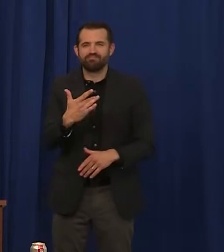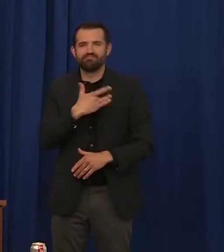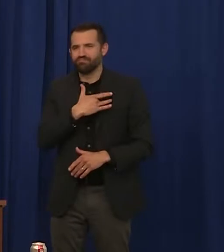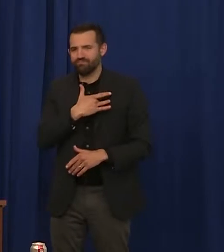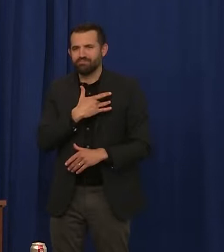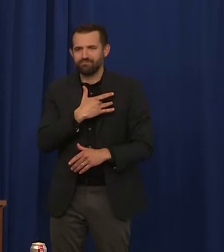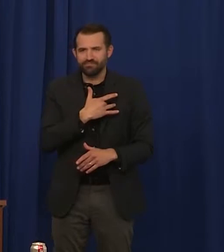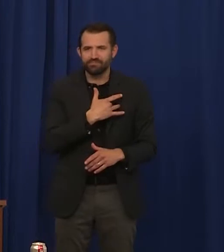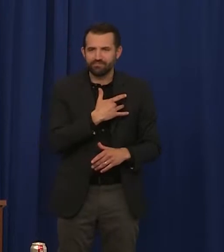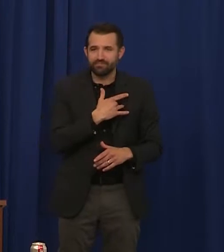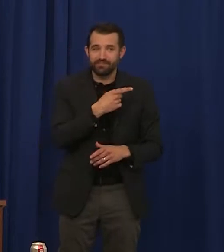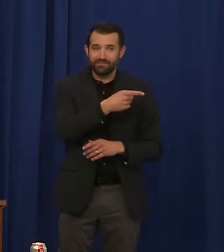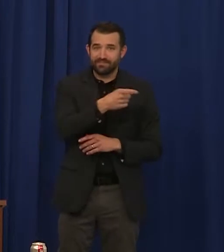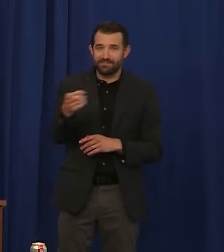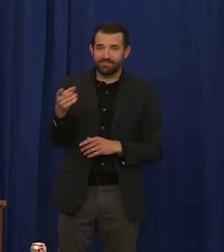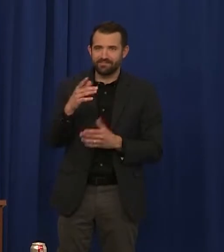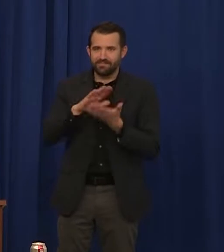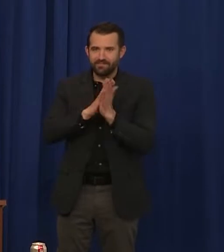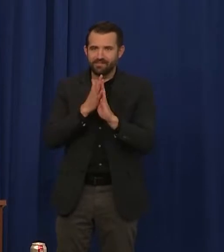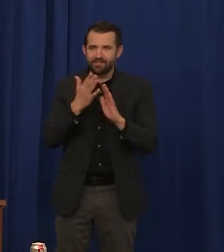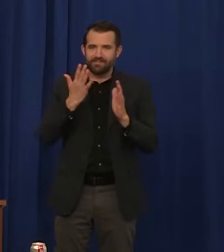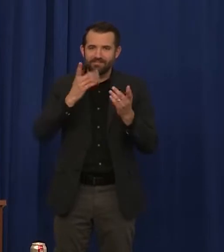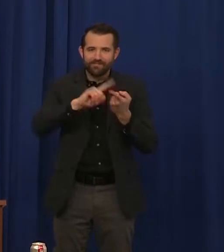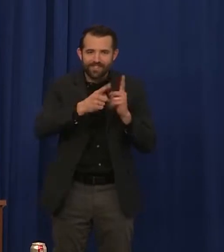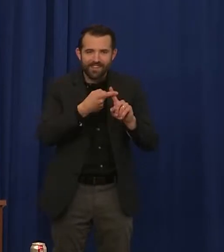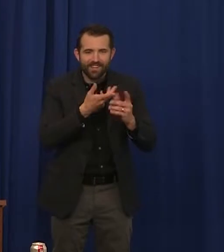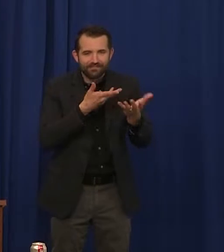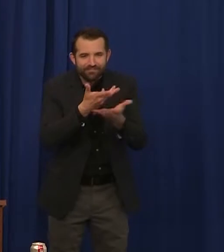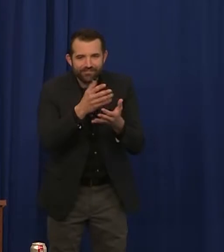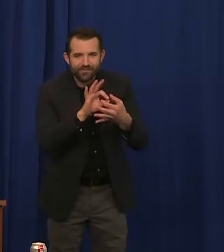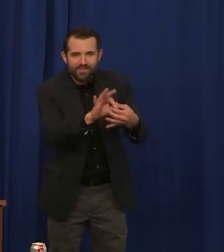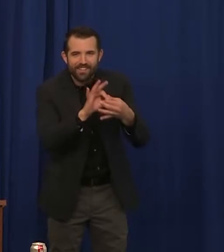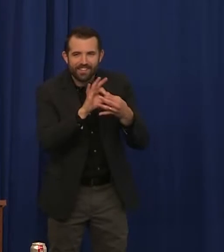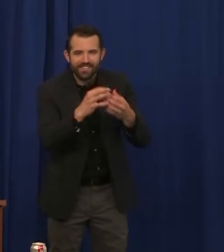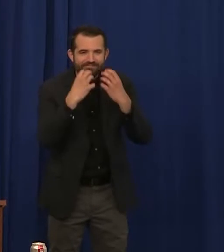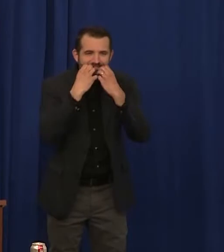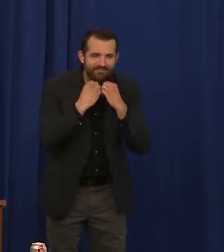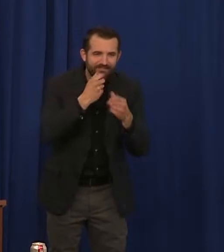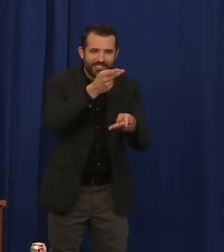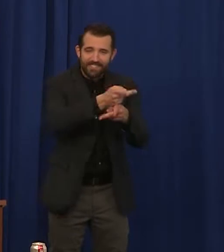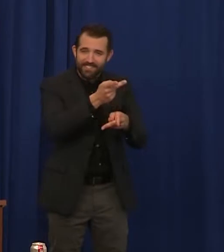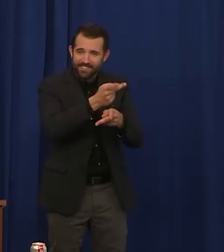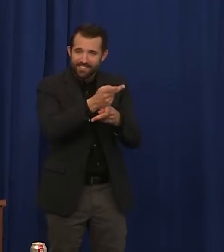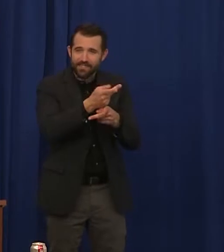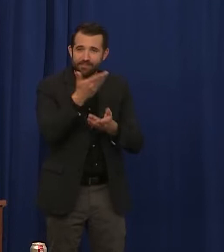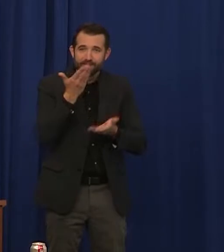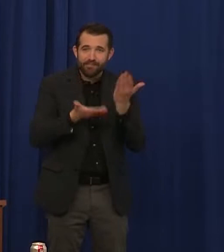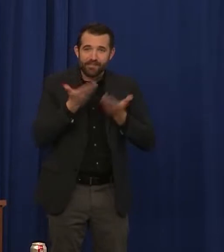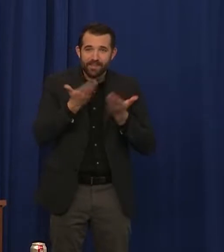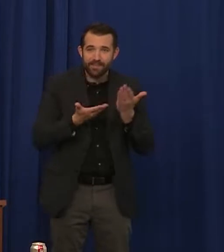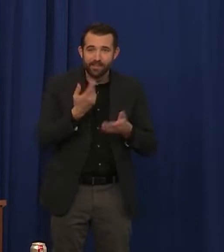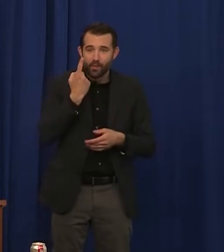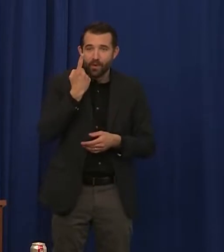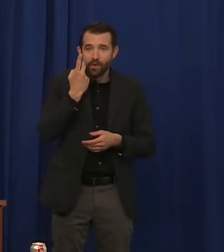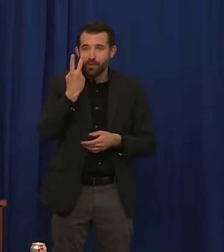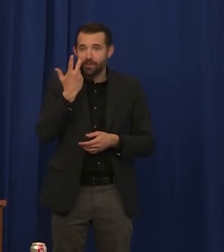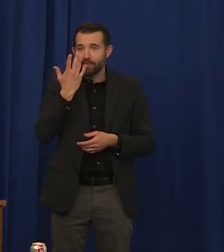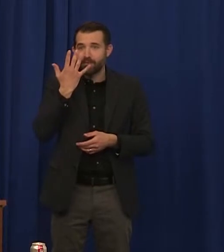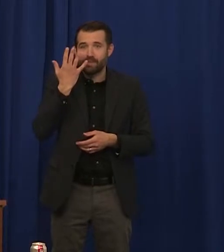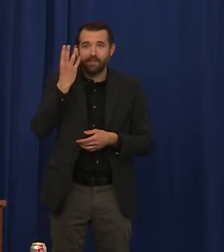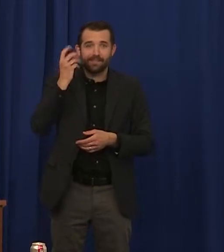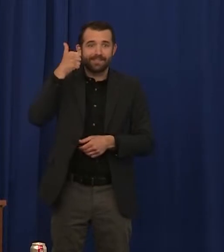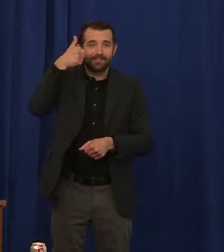know and befriended, and in some cases have done so for years, have now passed away